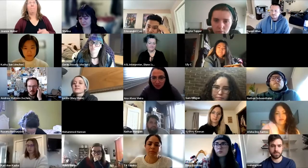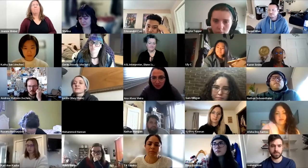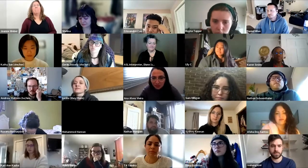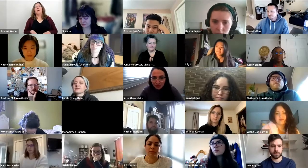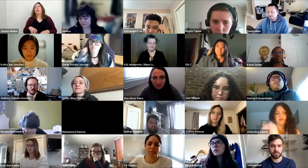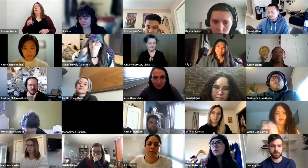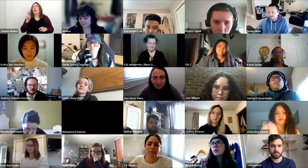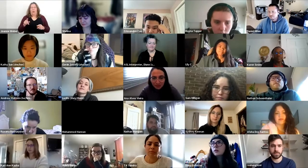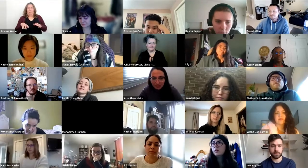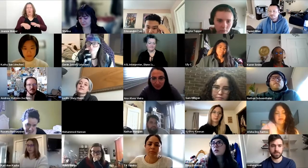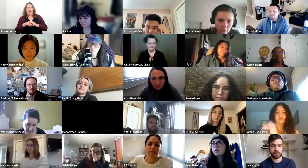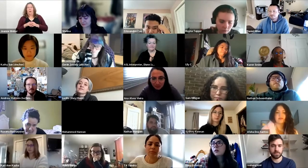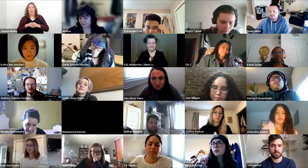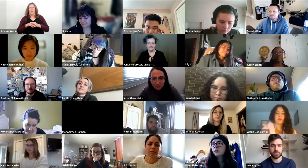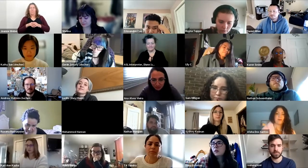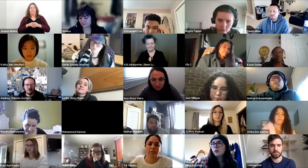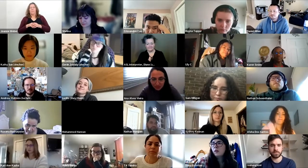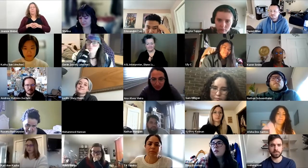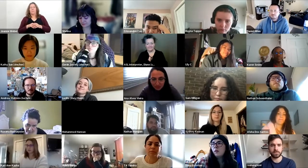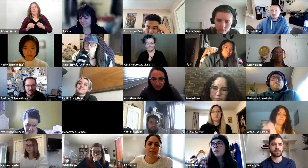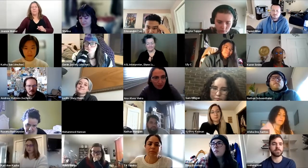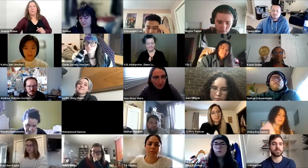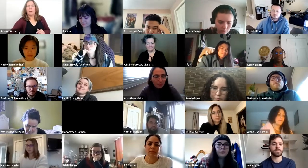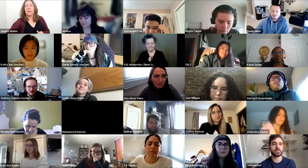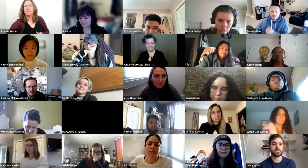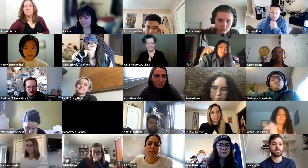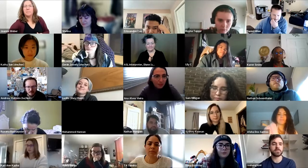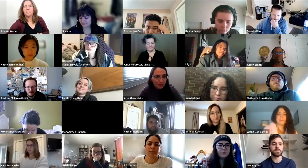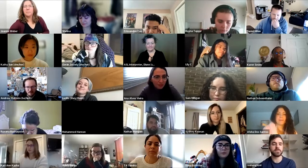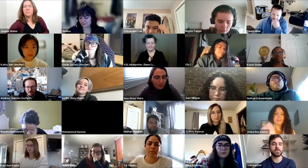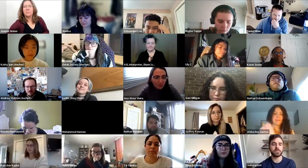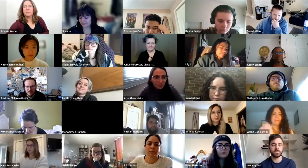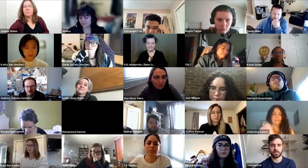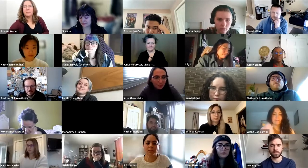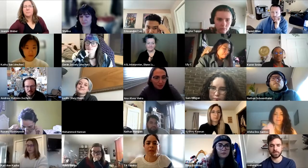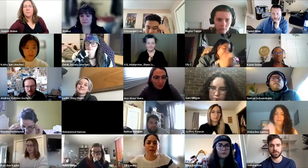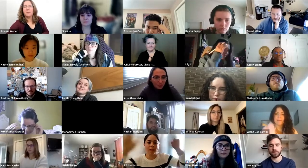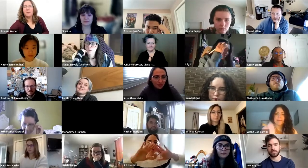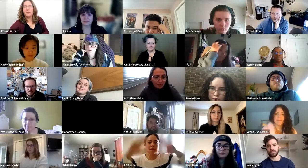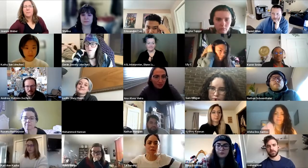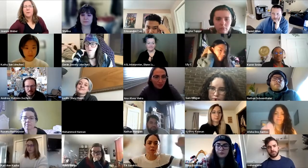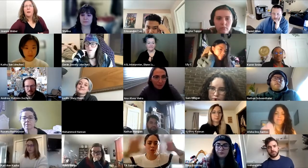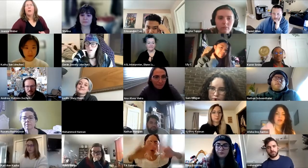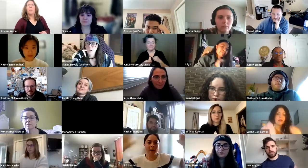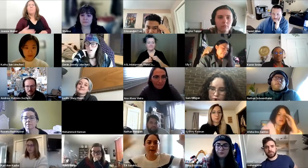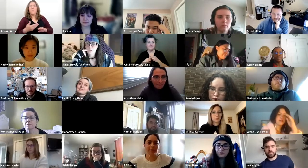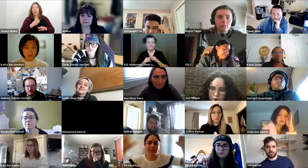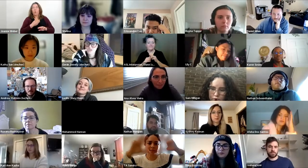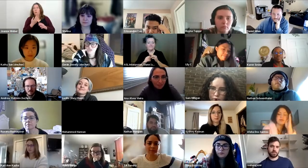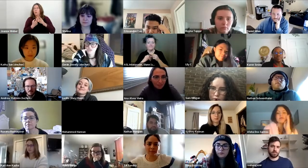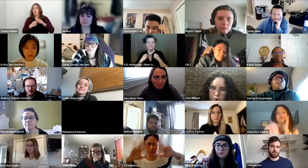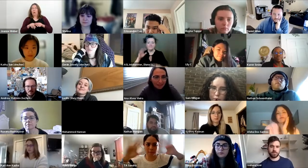Oh, okay, there we go. We're gonna record this going forward. Give me 1 second here.